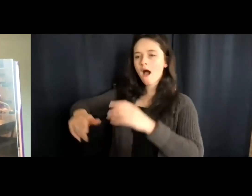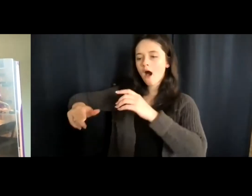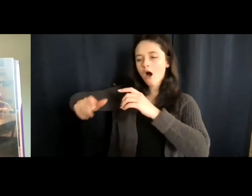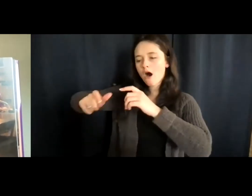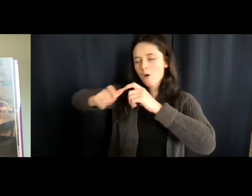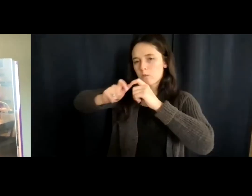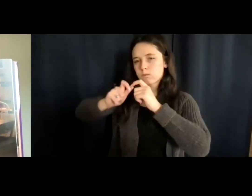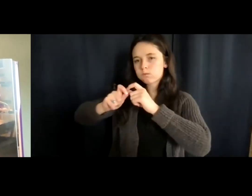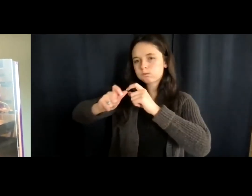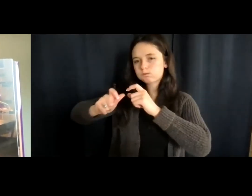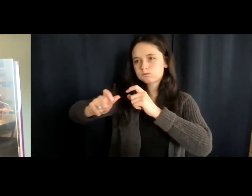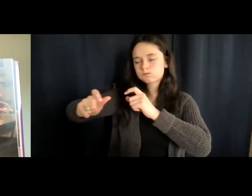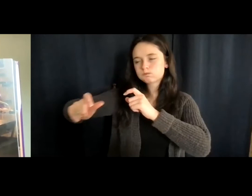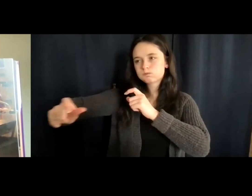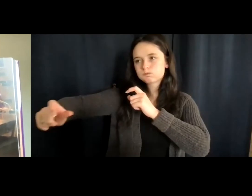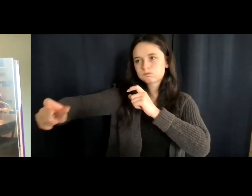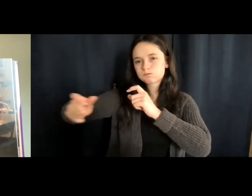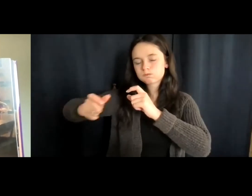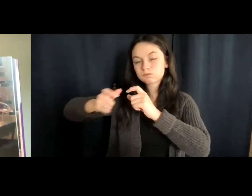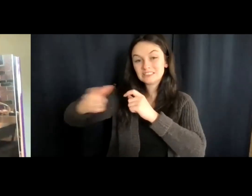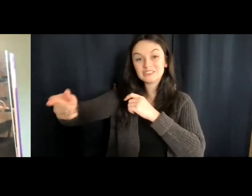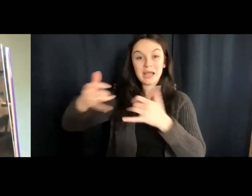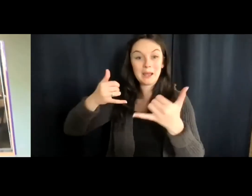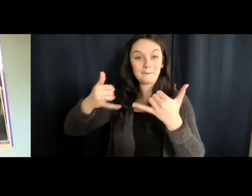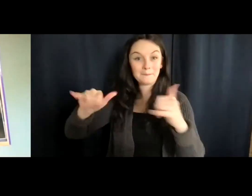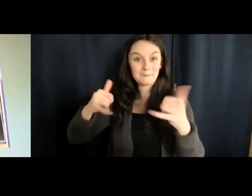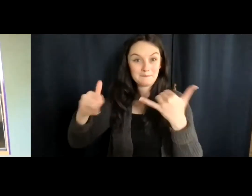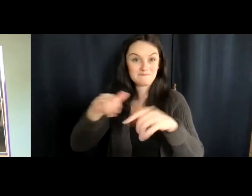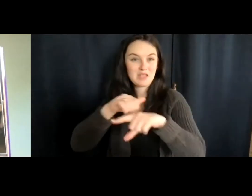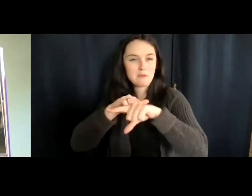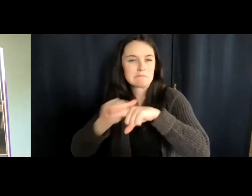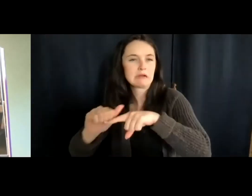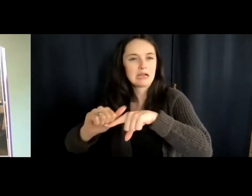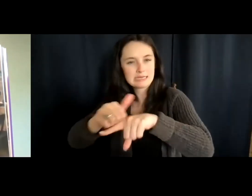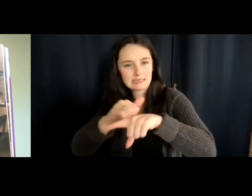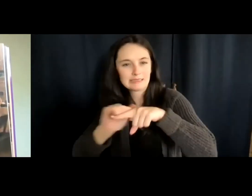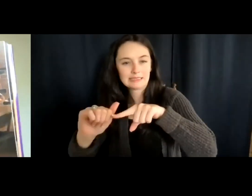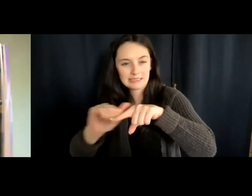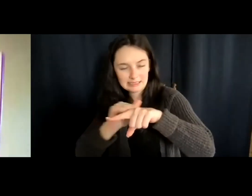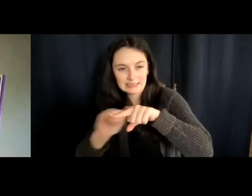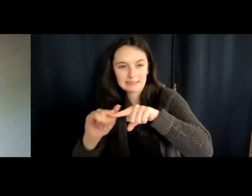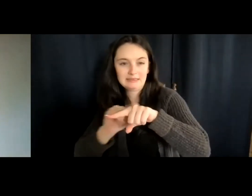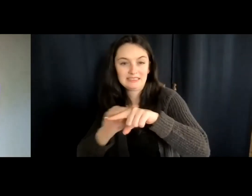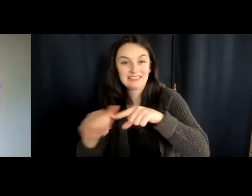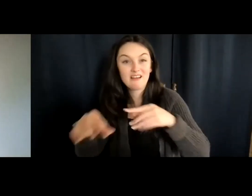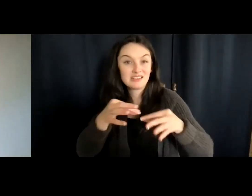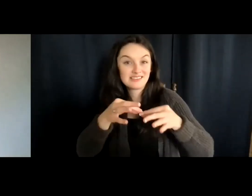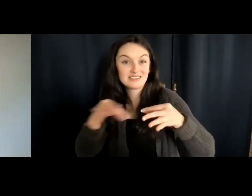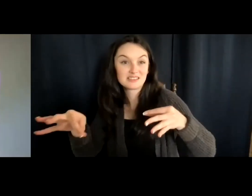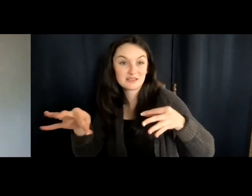real late and practiced until she could play a simple tune all by herself.